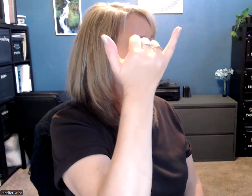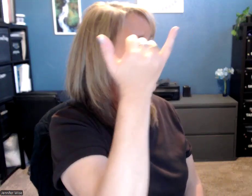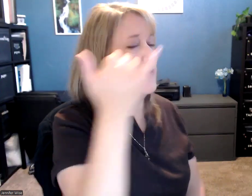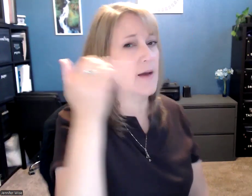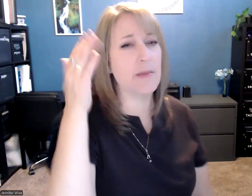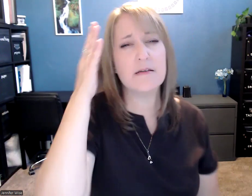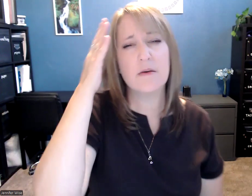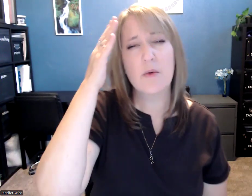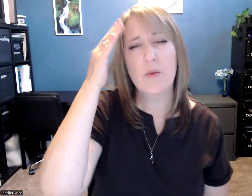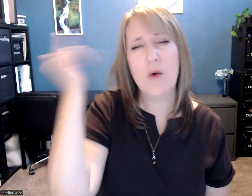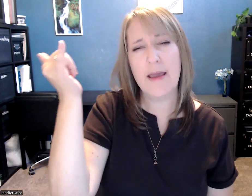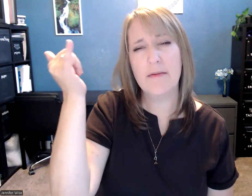And that means why.